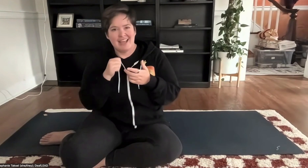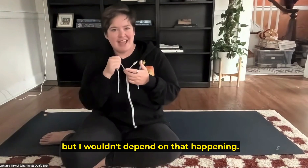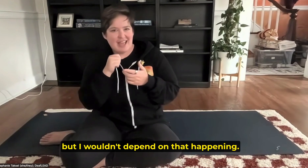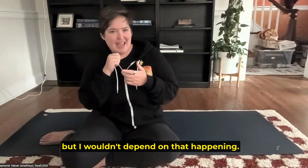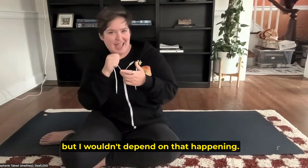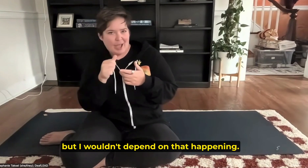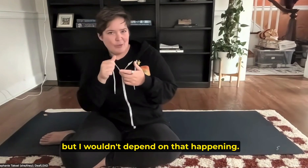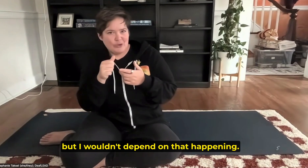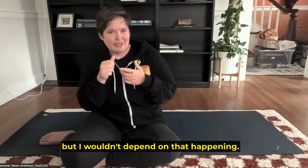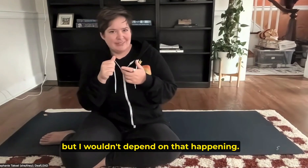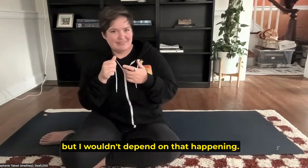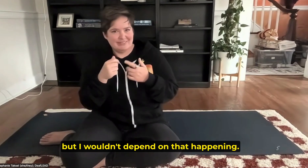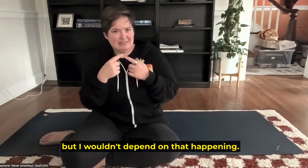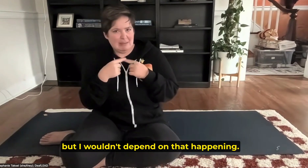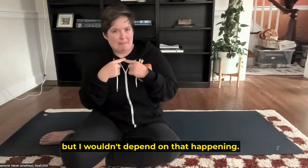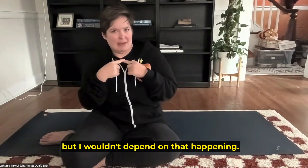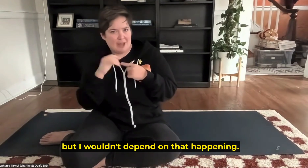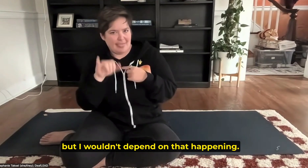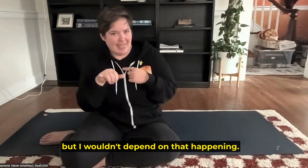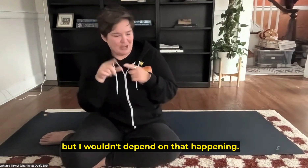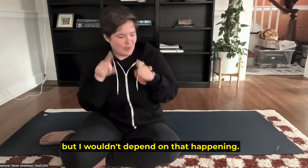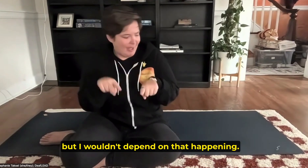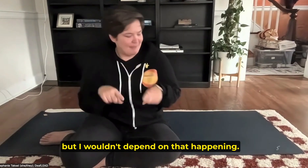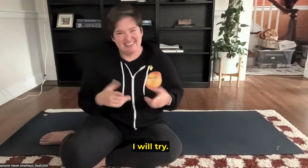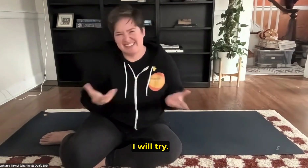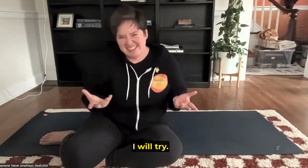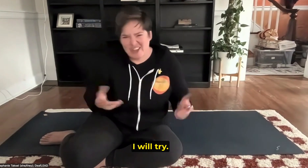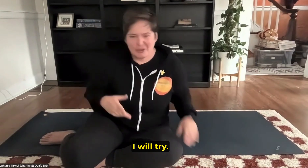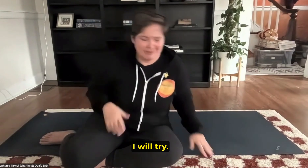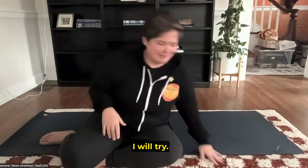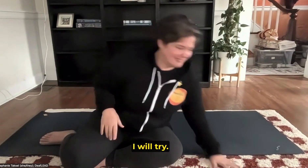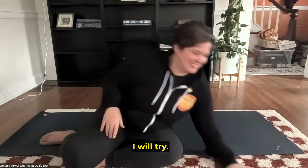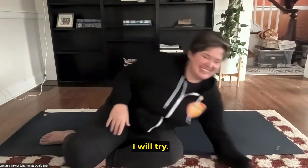But I wouldn't depend on that happening. So I will try.